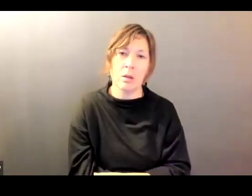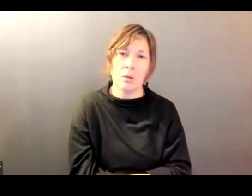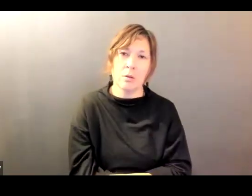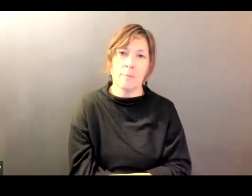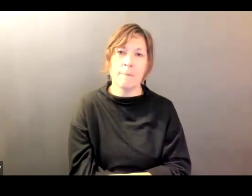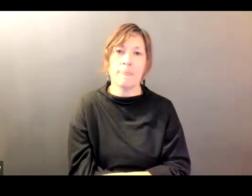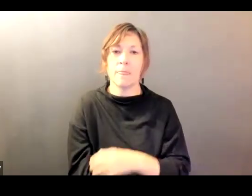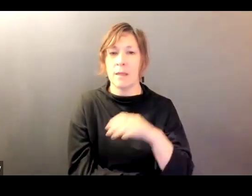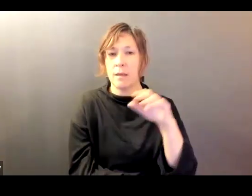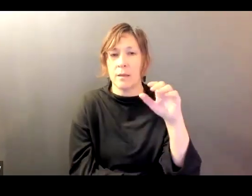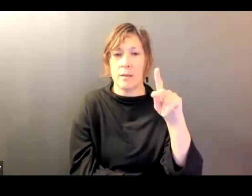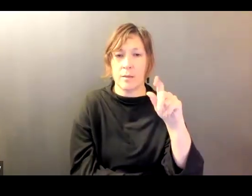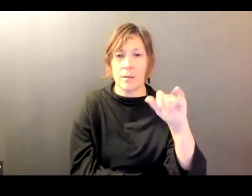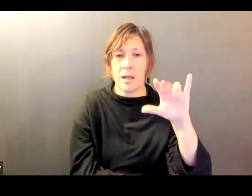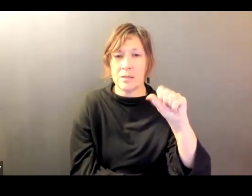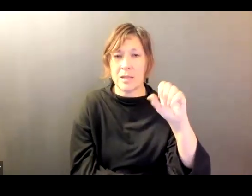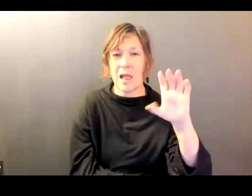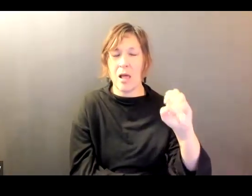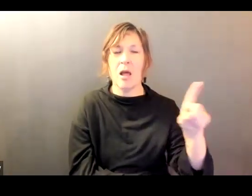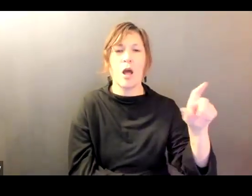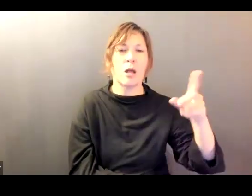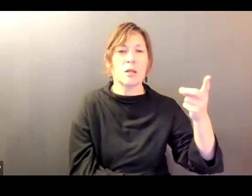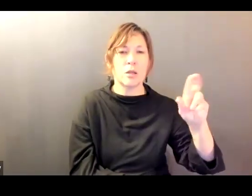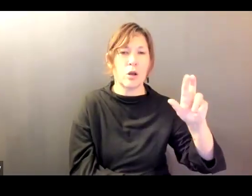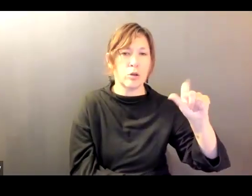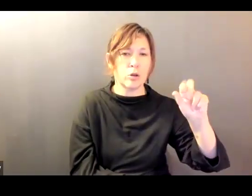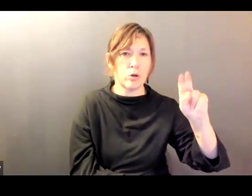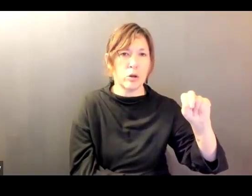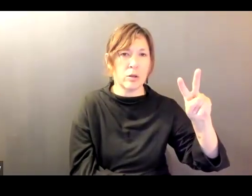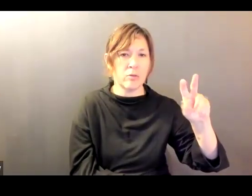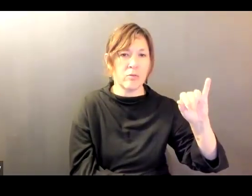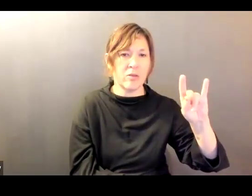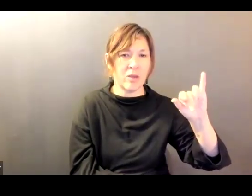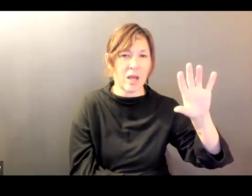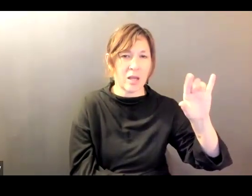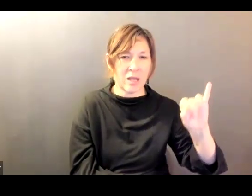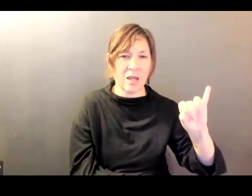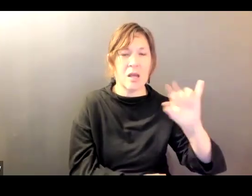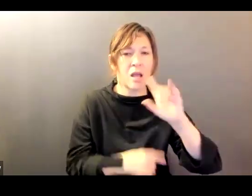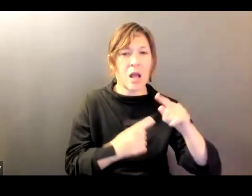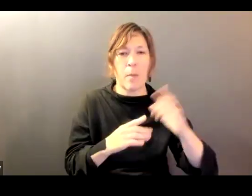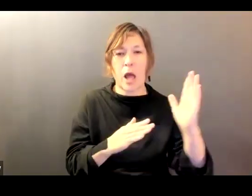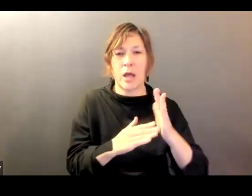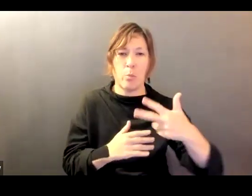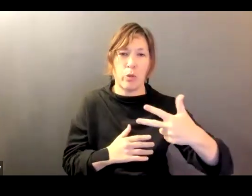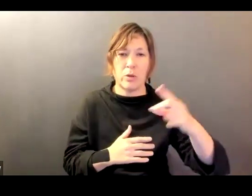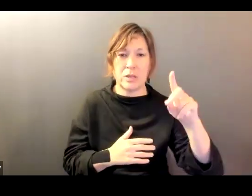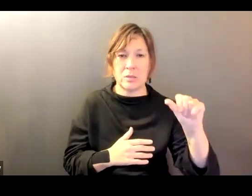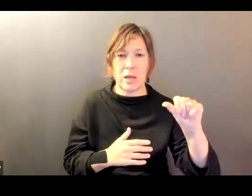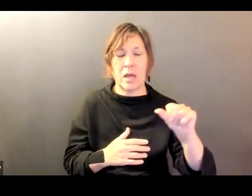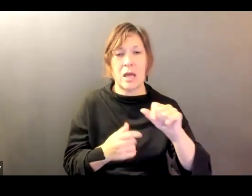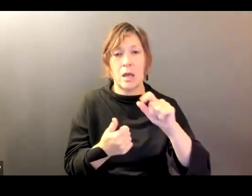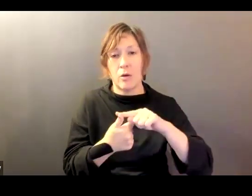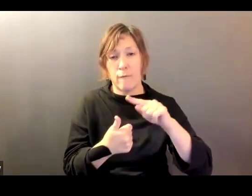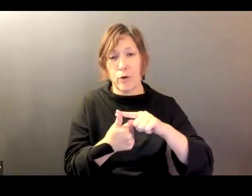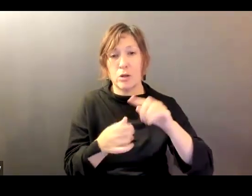me, Dr. Lauren Viviani. When we talked about our top 3 disability categories, number 1 was specific language-based disabilities,